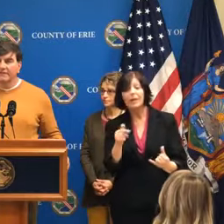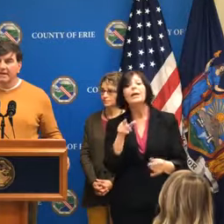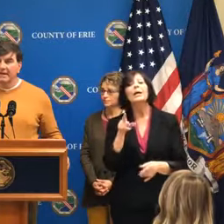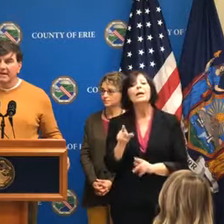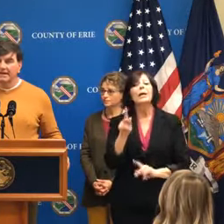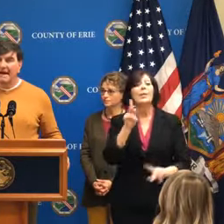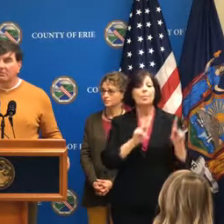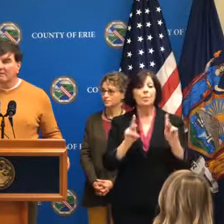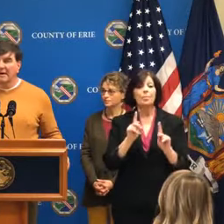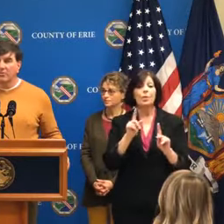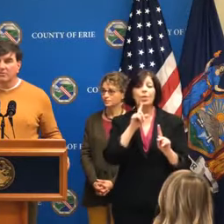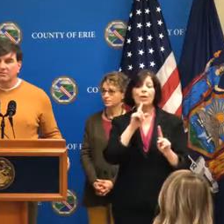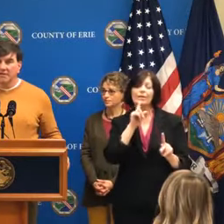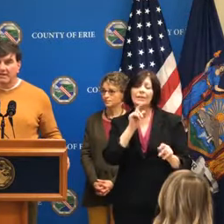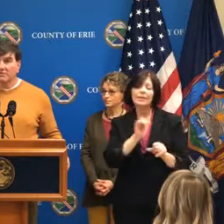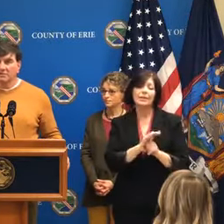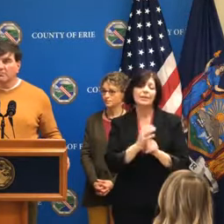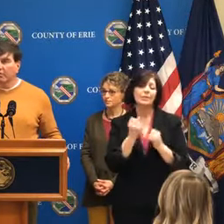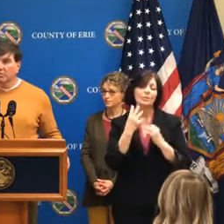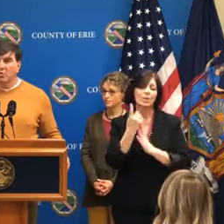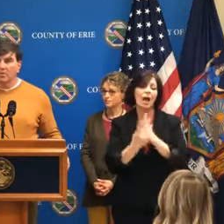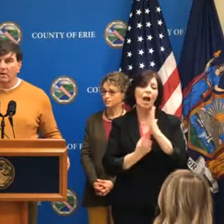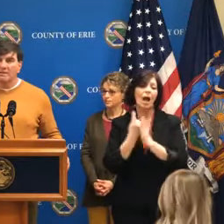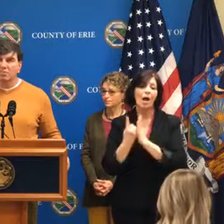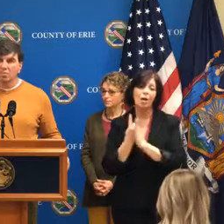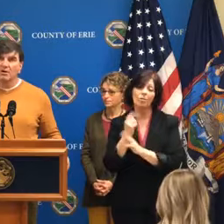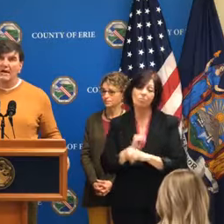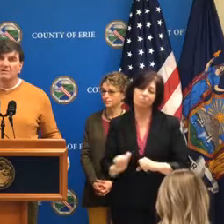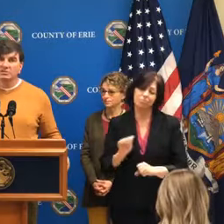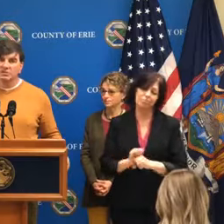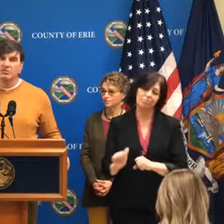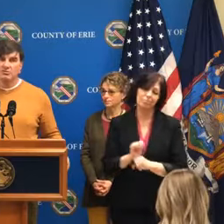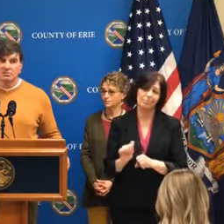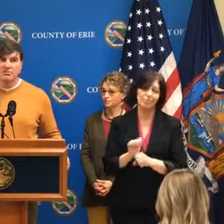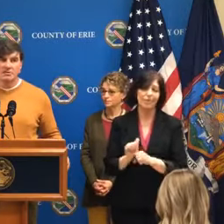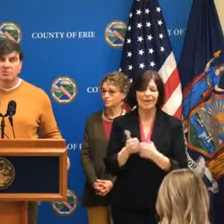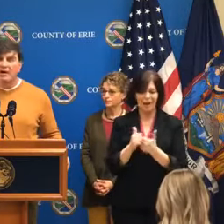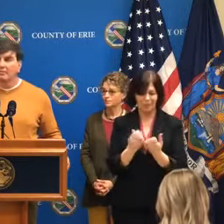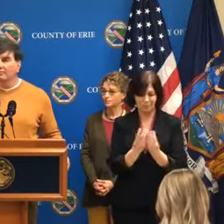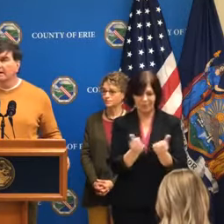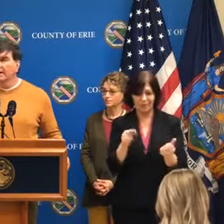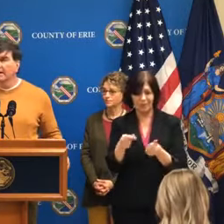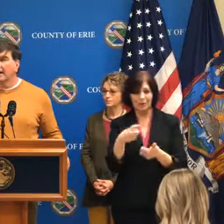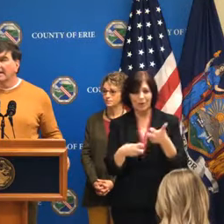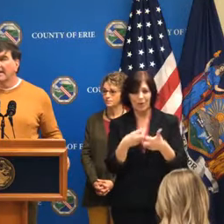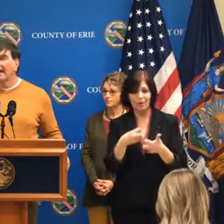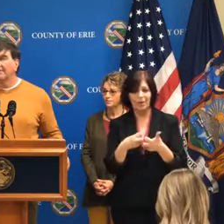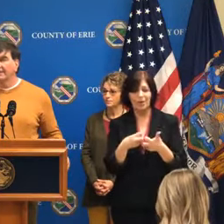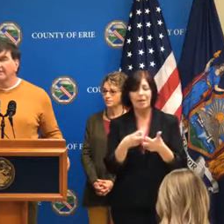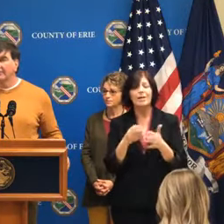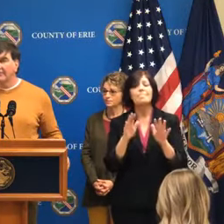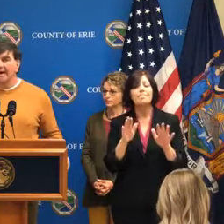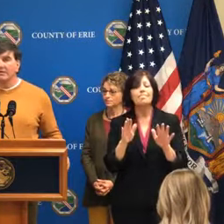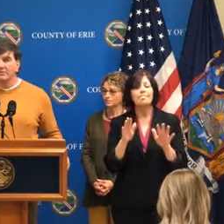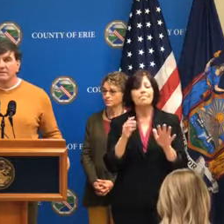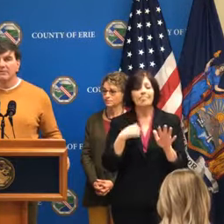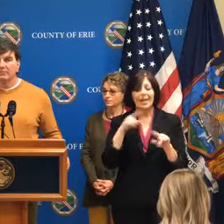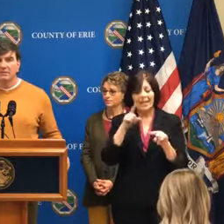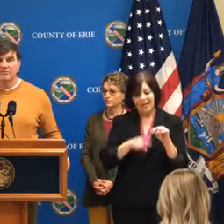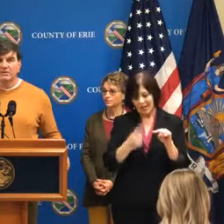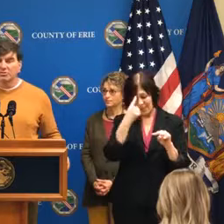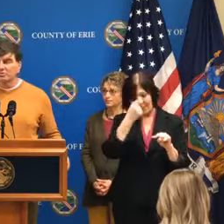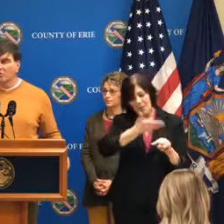have dedicated countless hours to get us to this point to where we're at, to work on solutions to these problems. I cannot think of a better